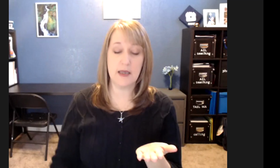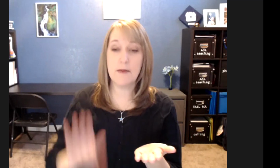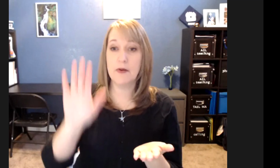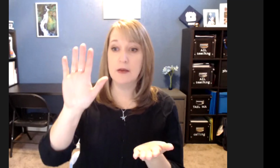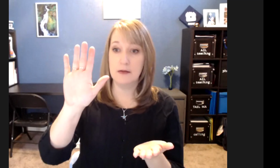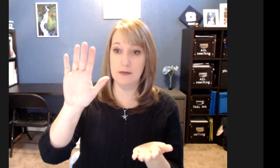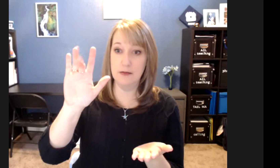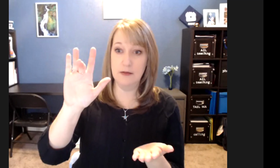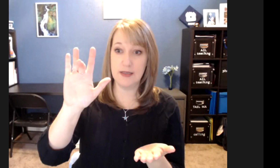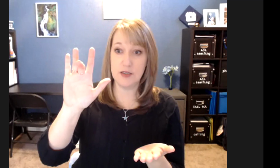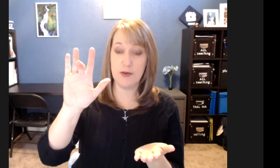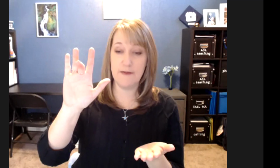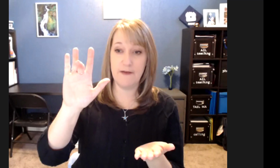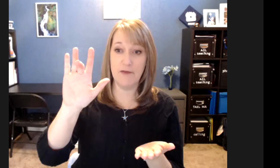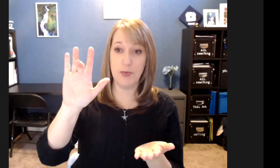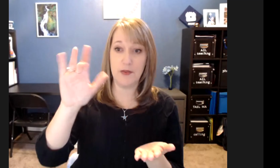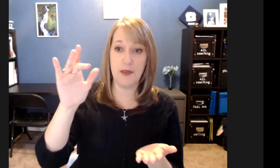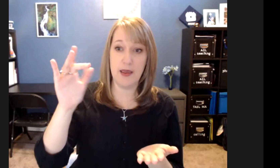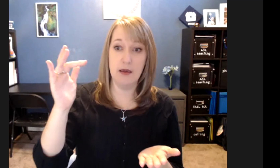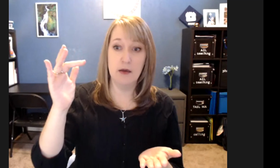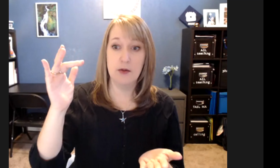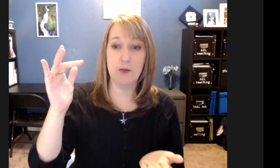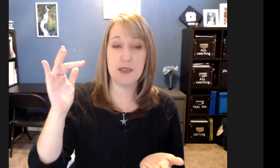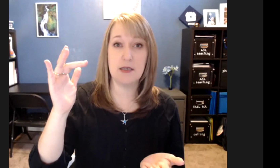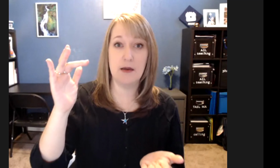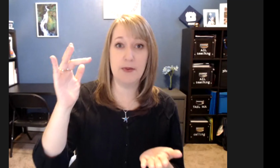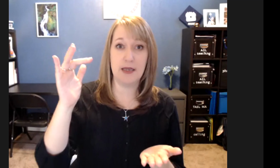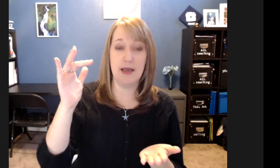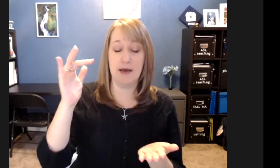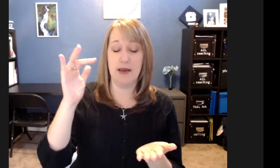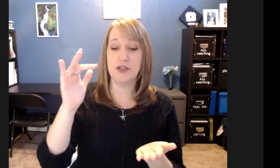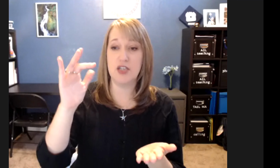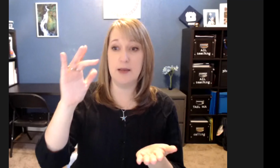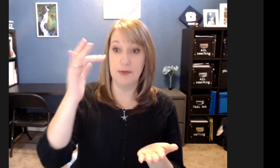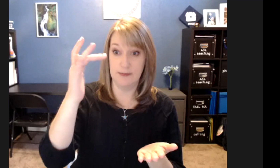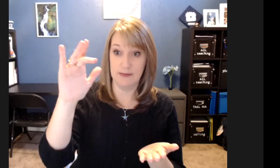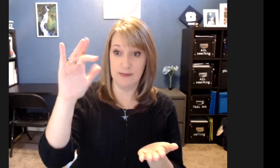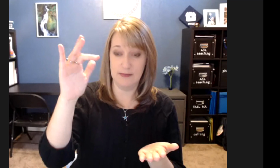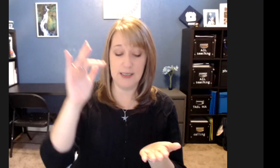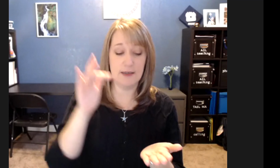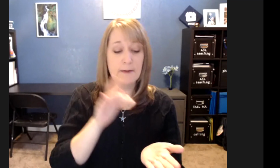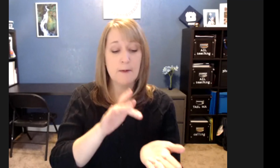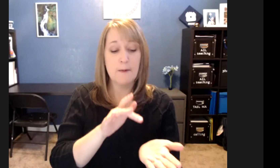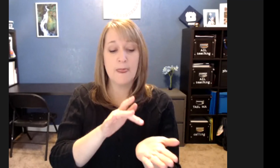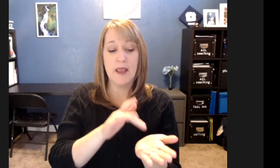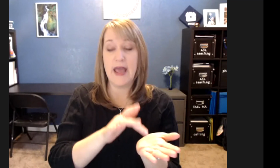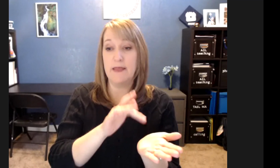up. The 25th birthday, what's up, hand shape here. And